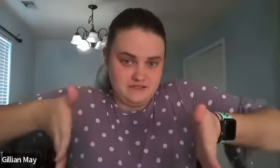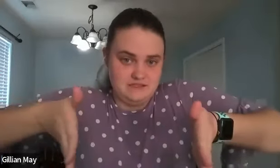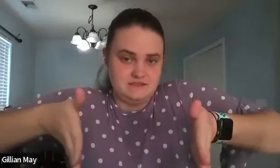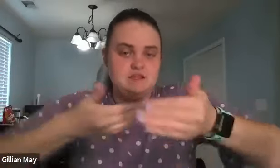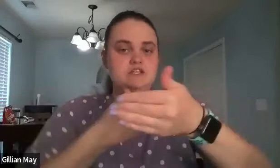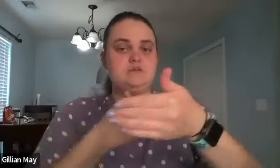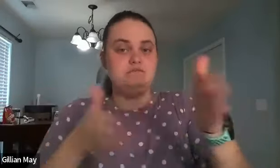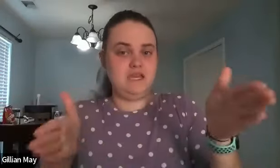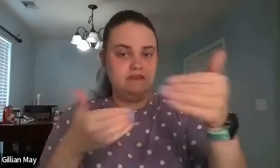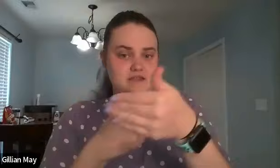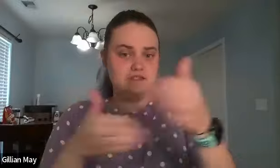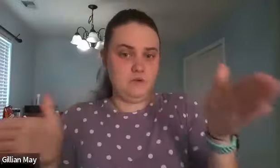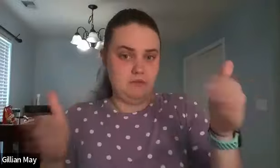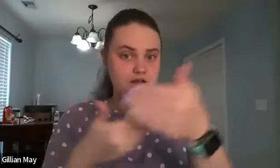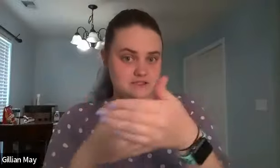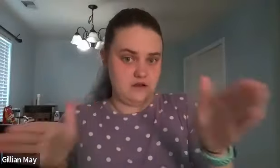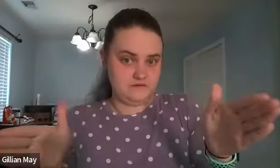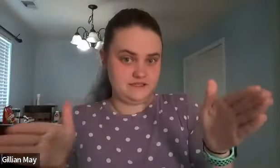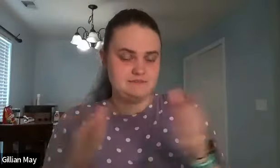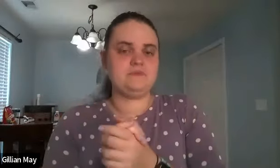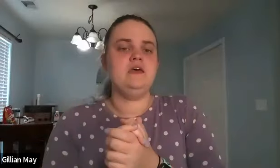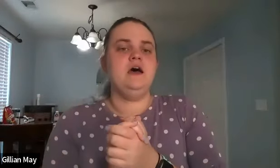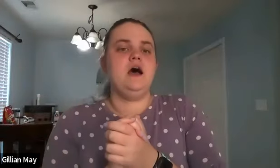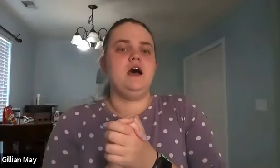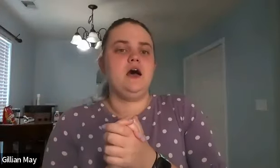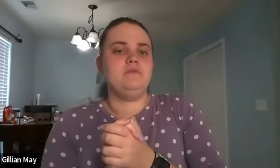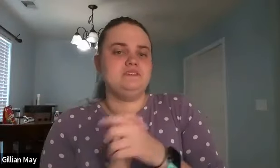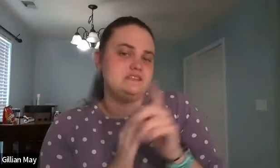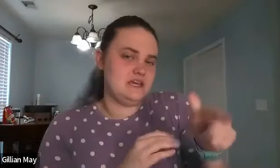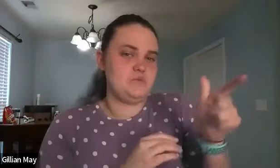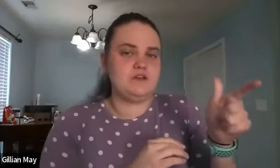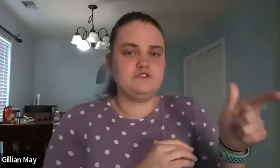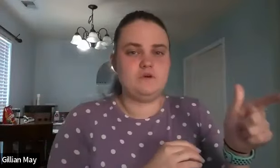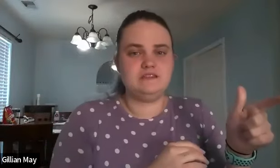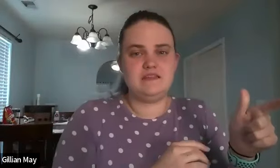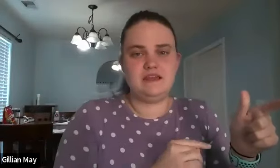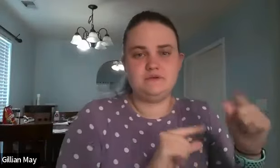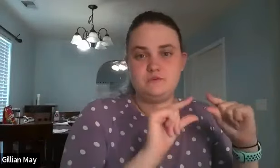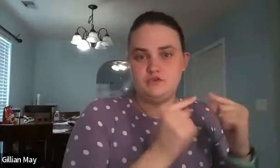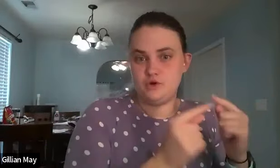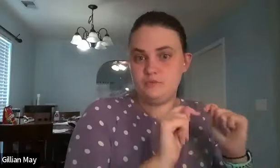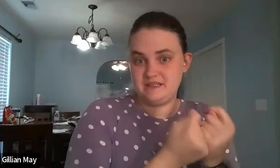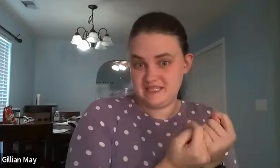office. So it's making that square box, office. This is again, one of those ones that like I was saying with group and